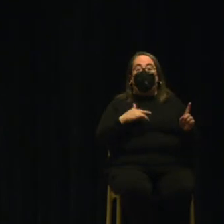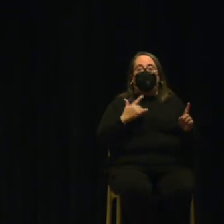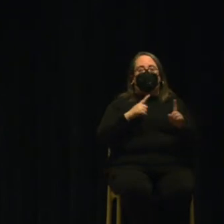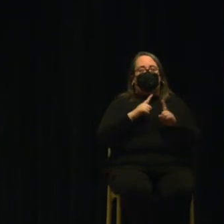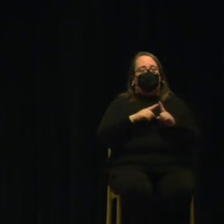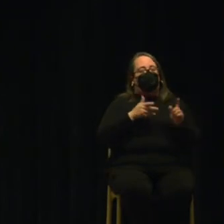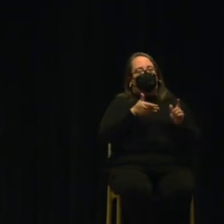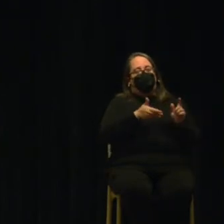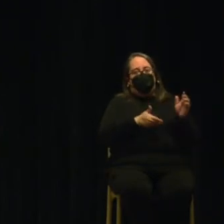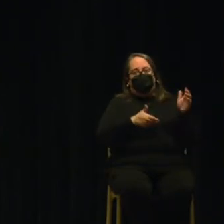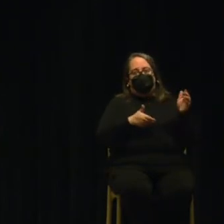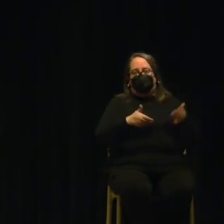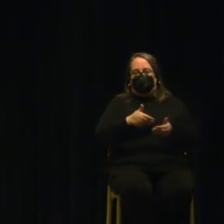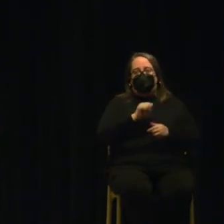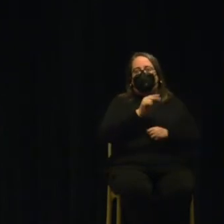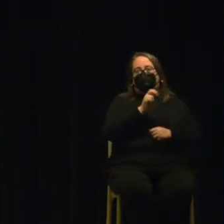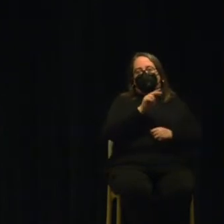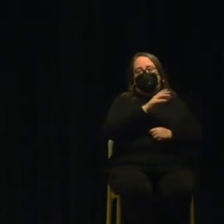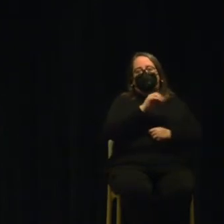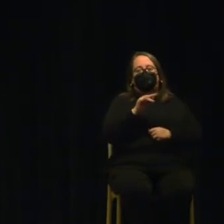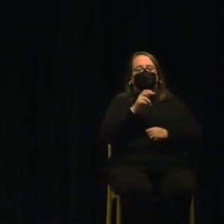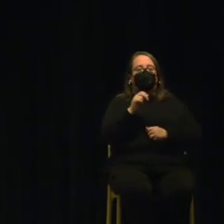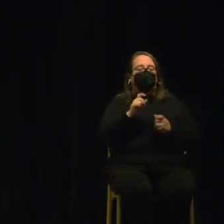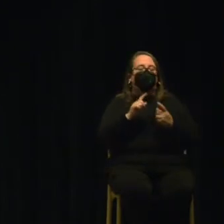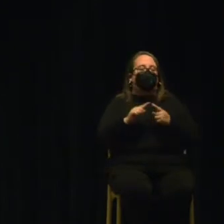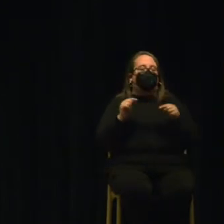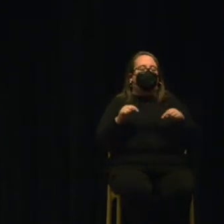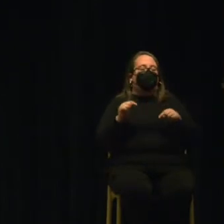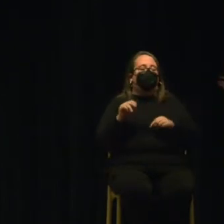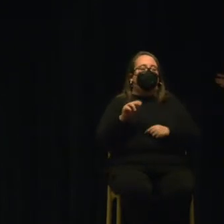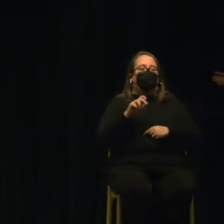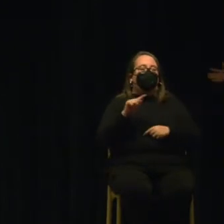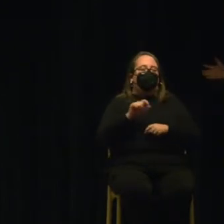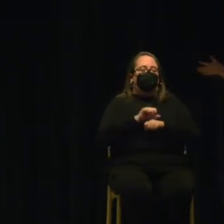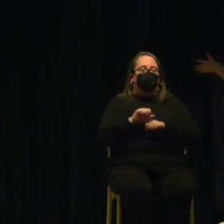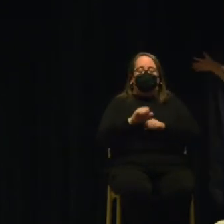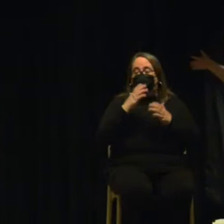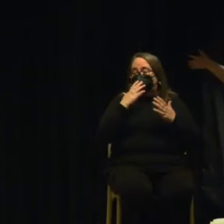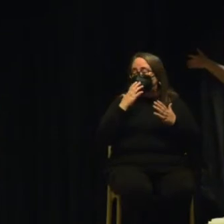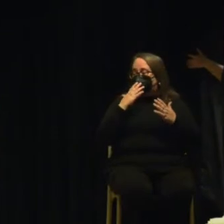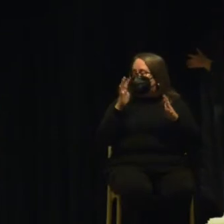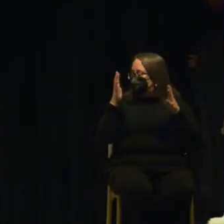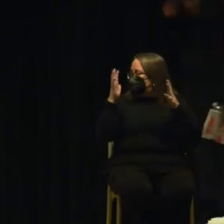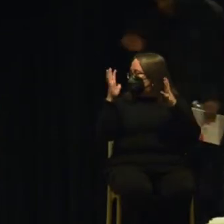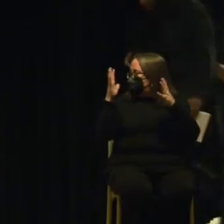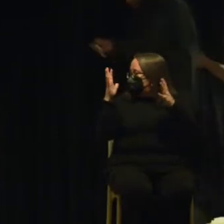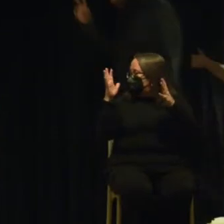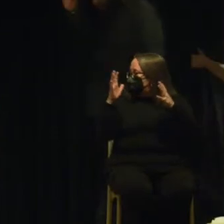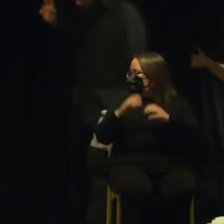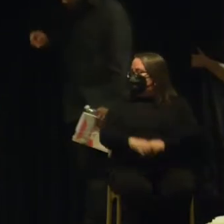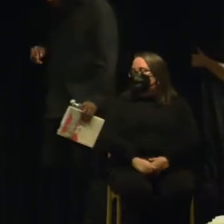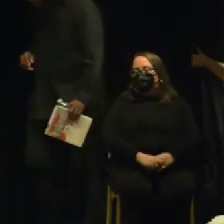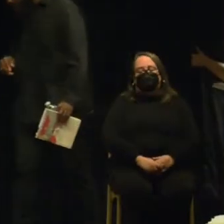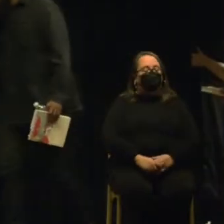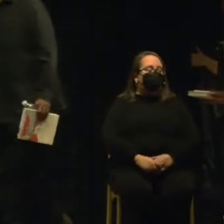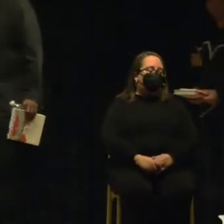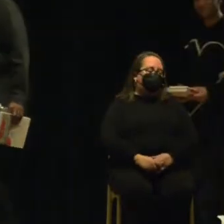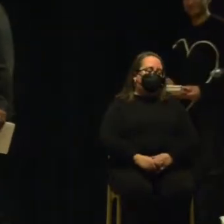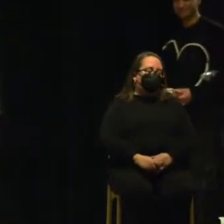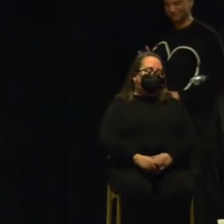welcome Adrian Matejka and Jason Reynolds to the Pratt Library.